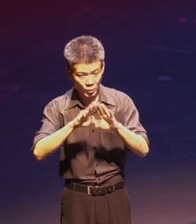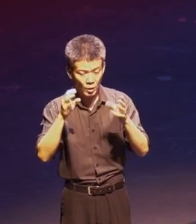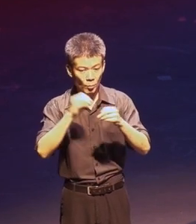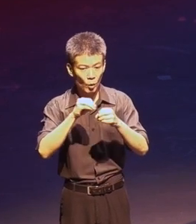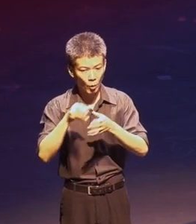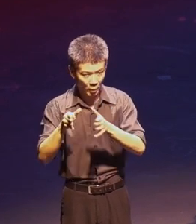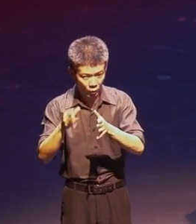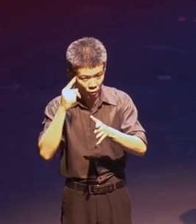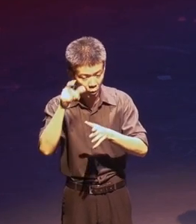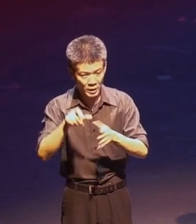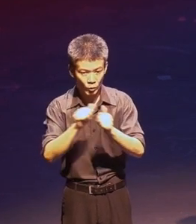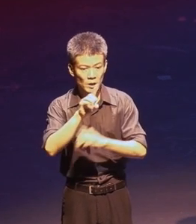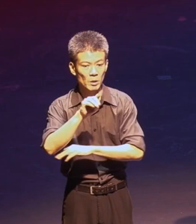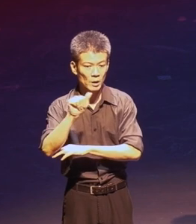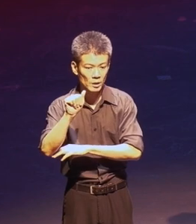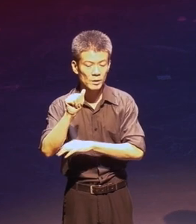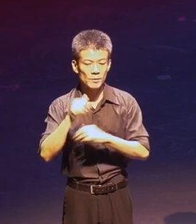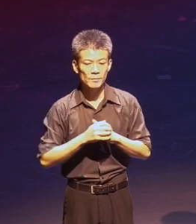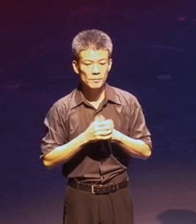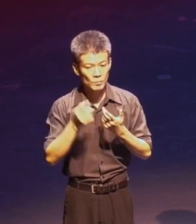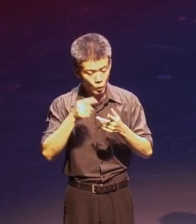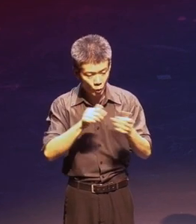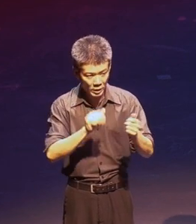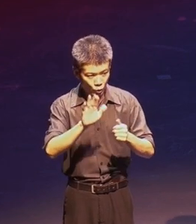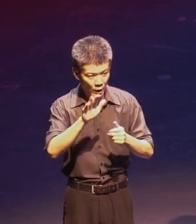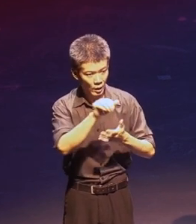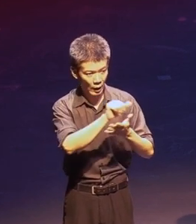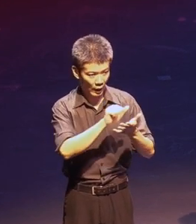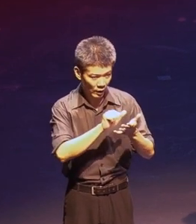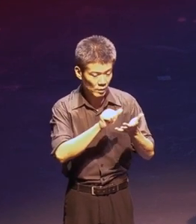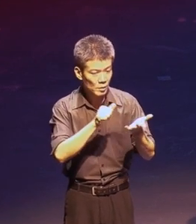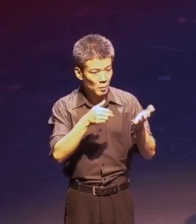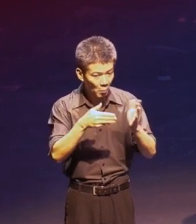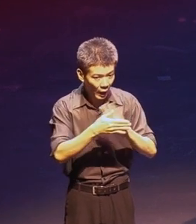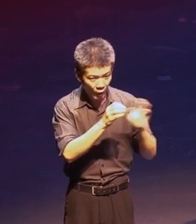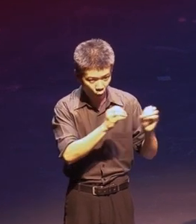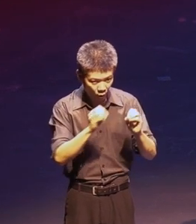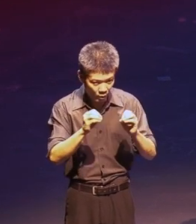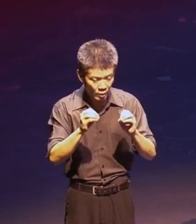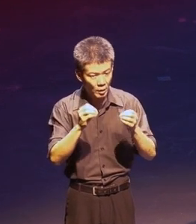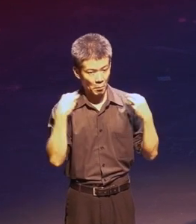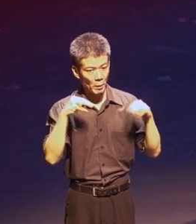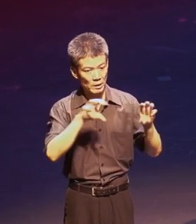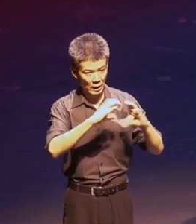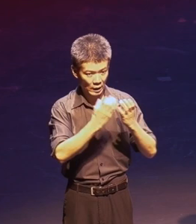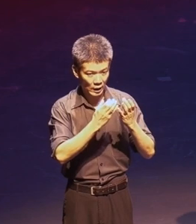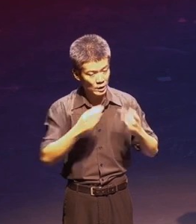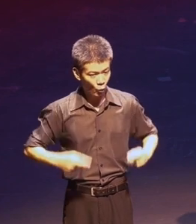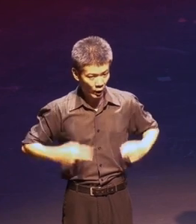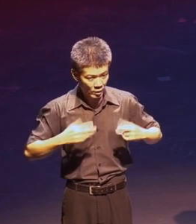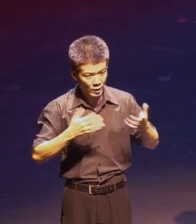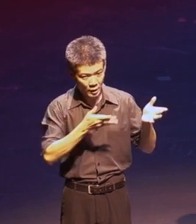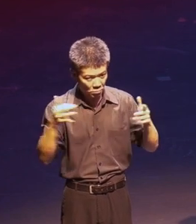more pathways for persons with disabilities to pursue the arts, and by organizing masterclasses and residencies